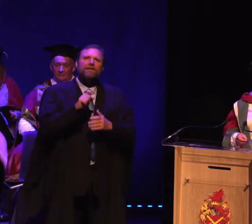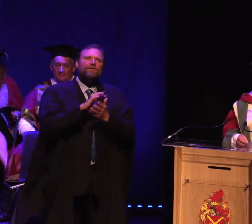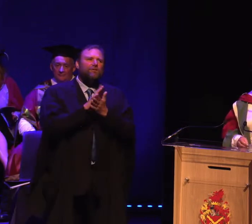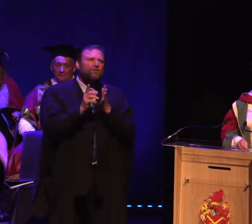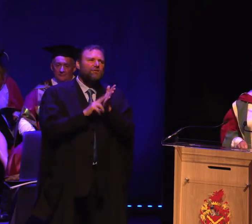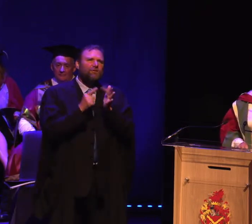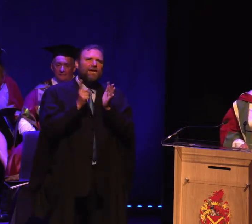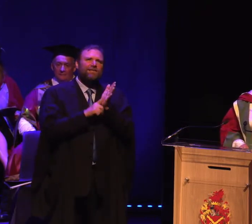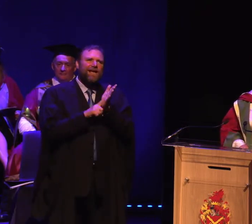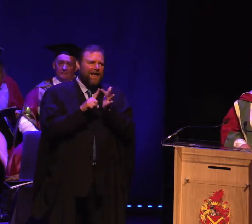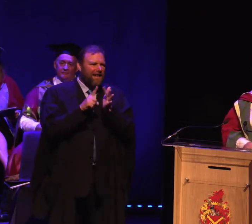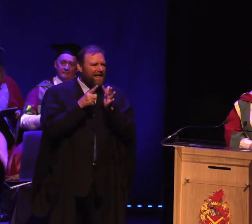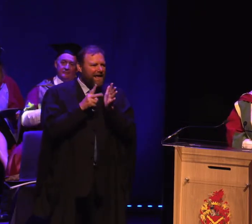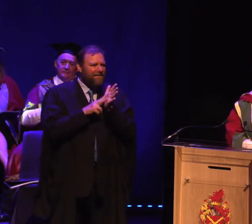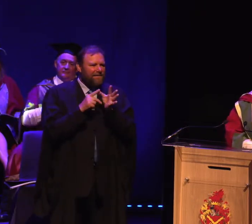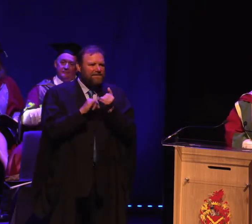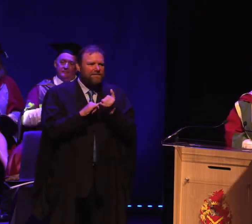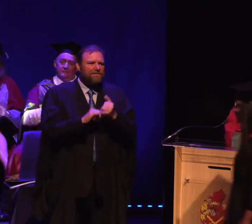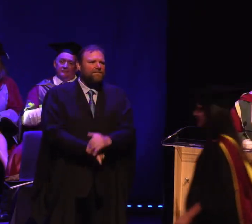Chantal Evans.